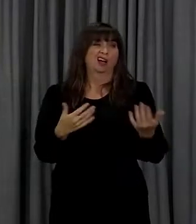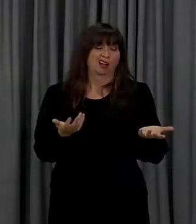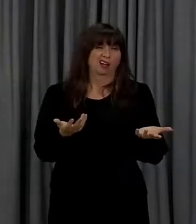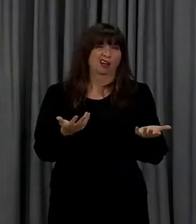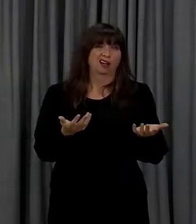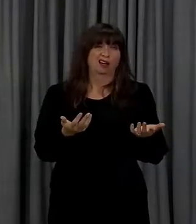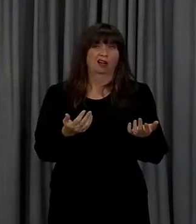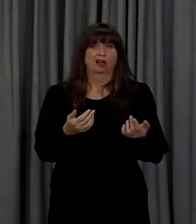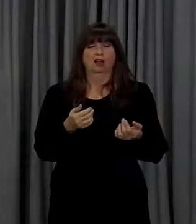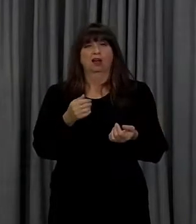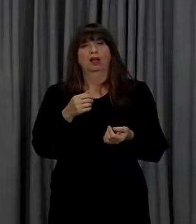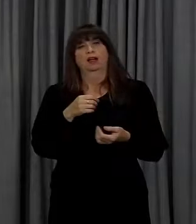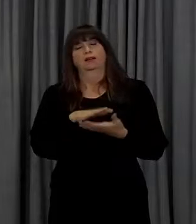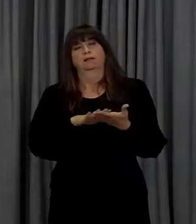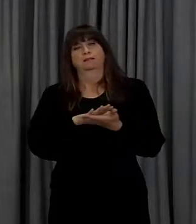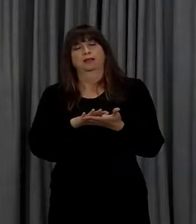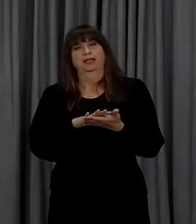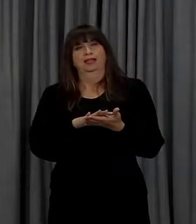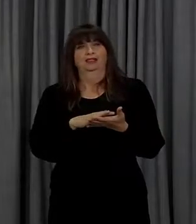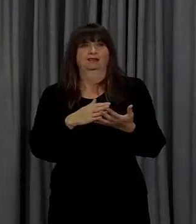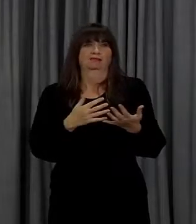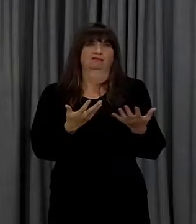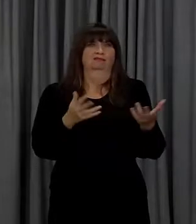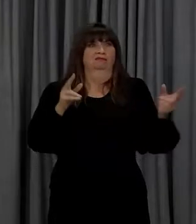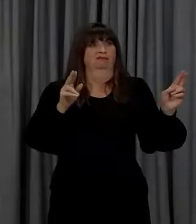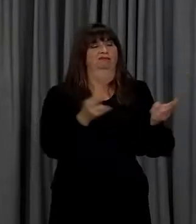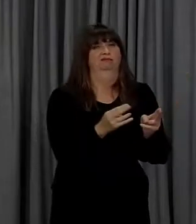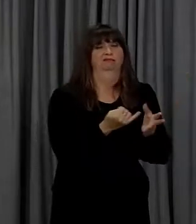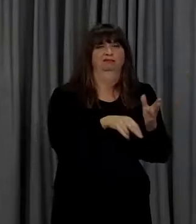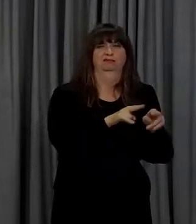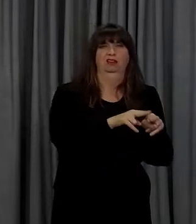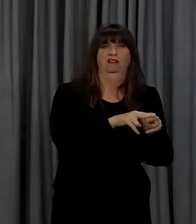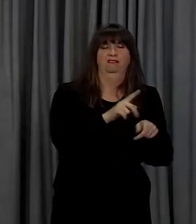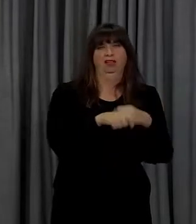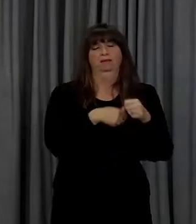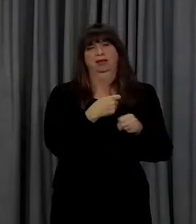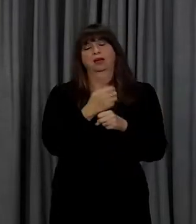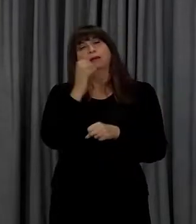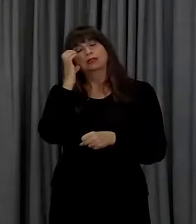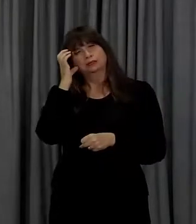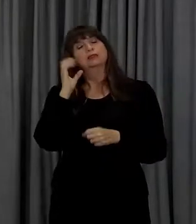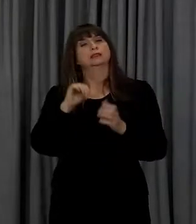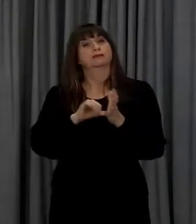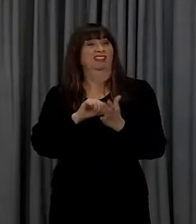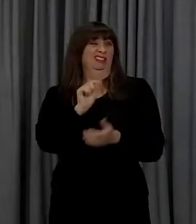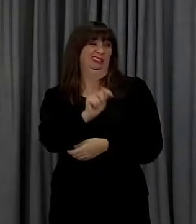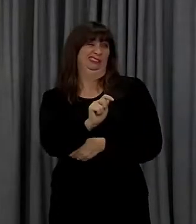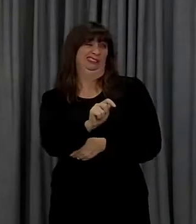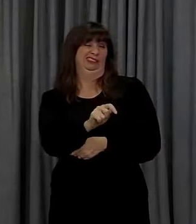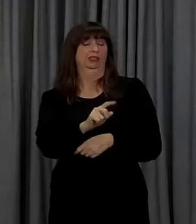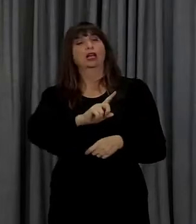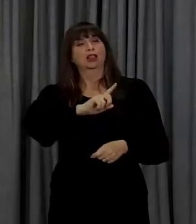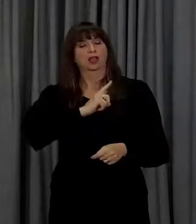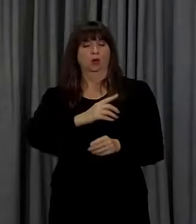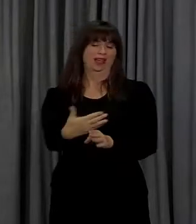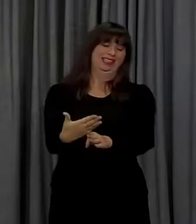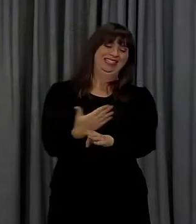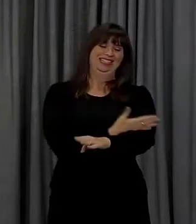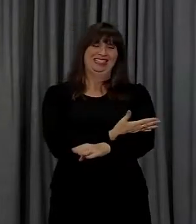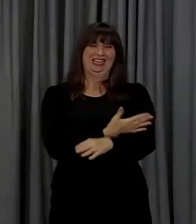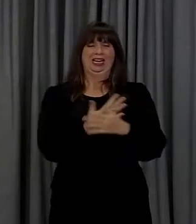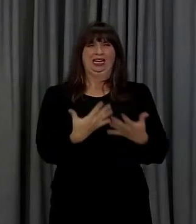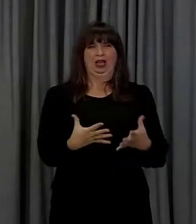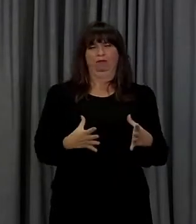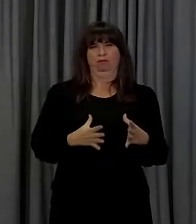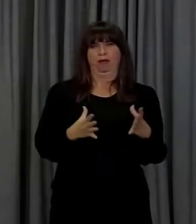traditionally want to take time off, then that obviously would provide a crunch point for us. But that's why we've put very significant planning